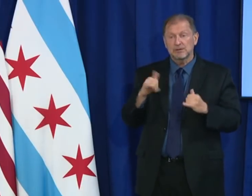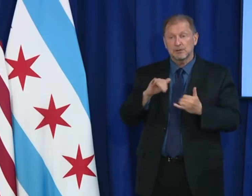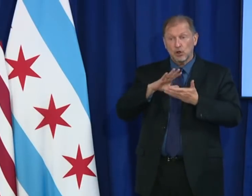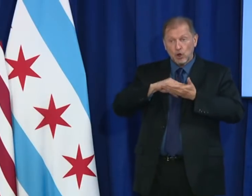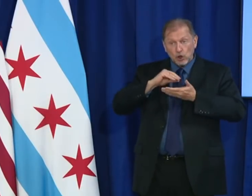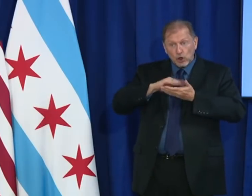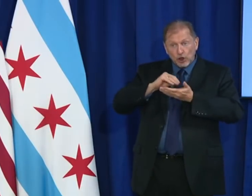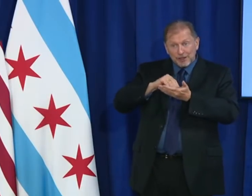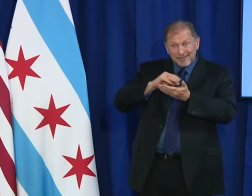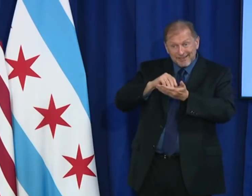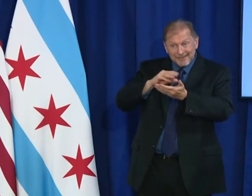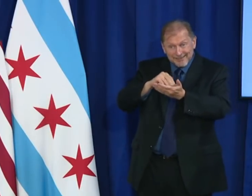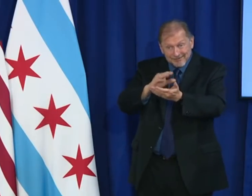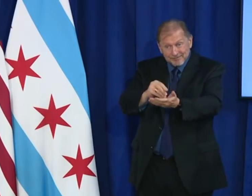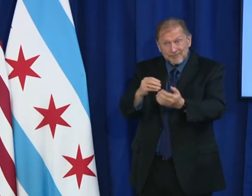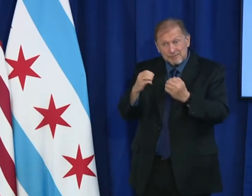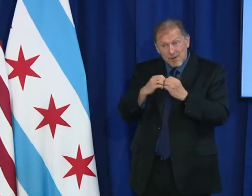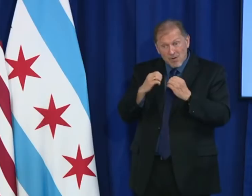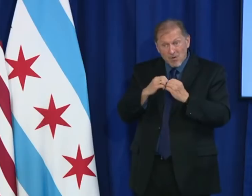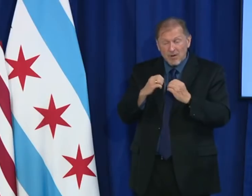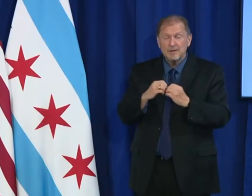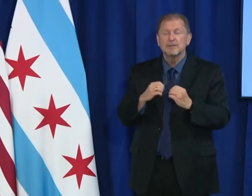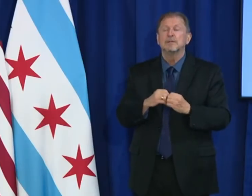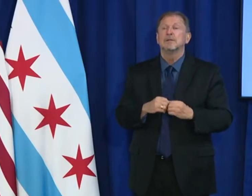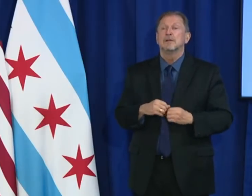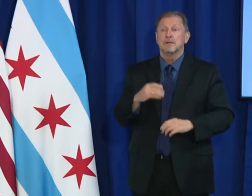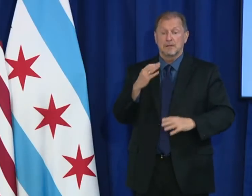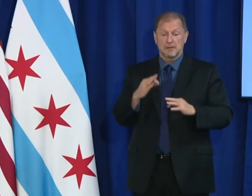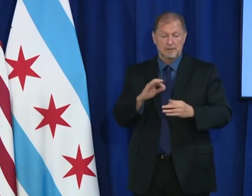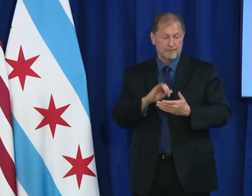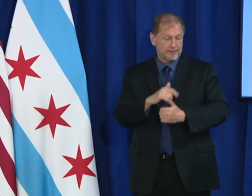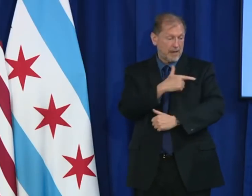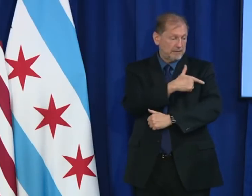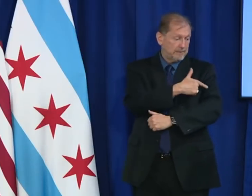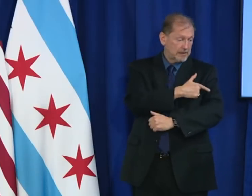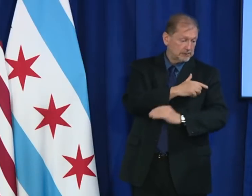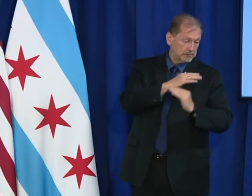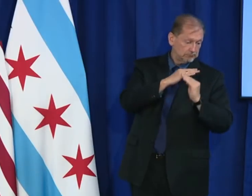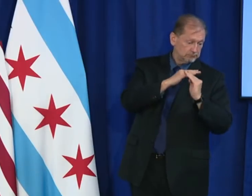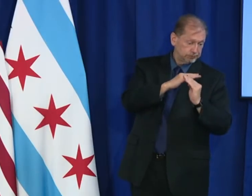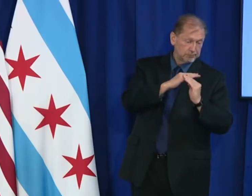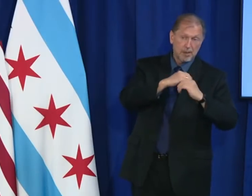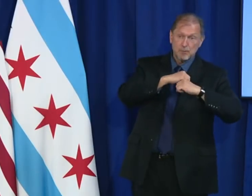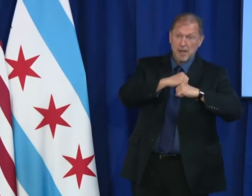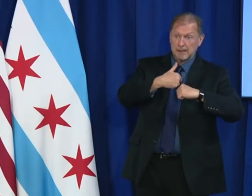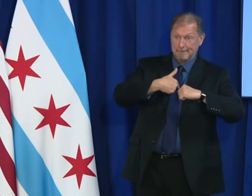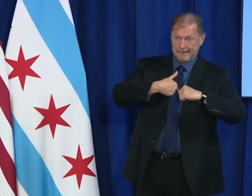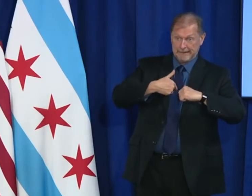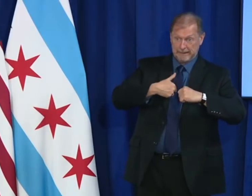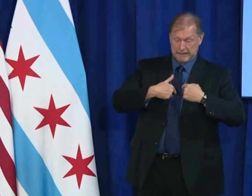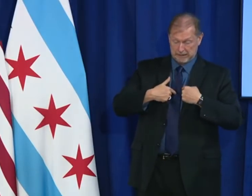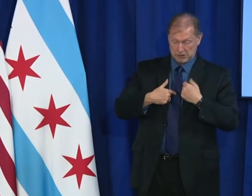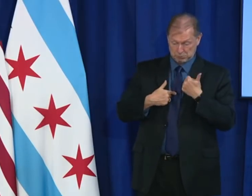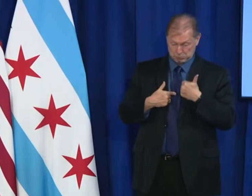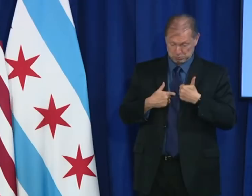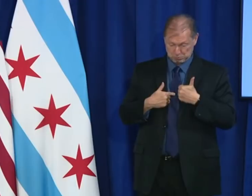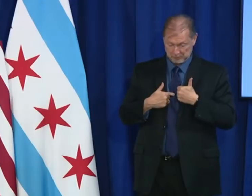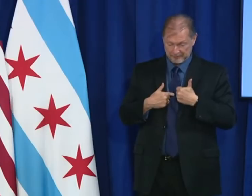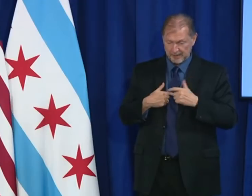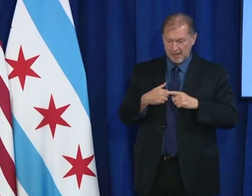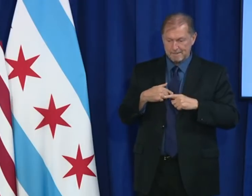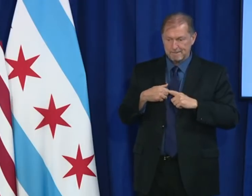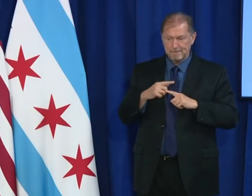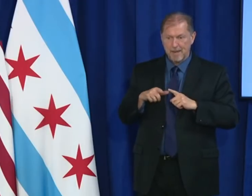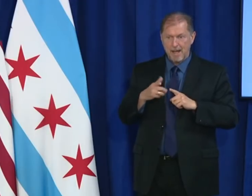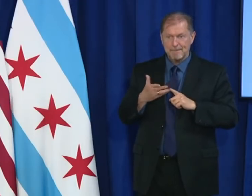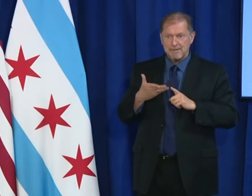learning, and will be learning, that even if this vaccine is protective to me, we still are learning, are vaccinated